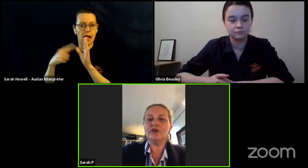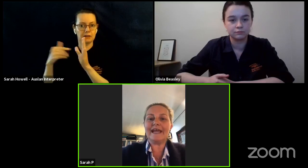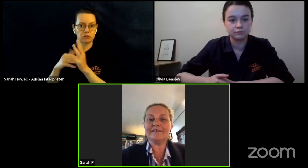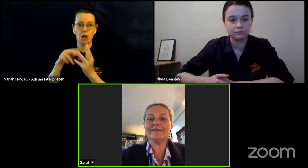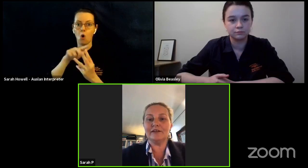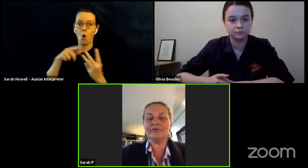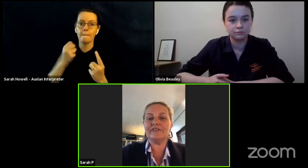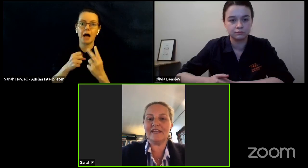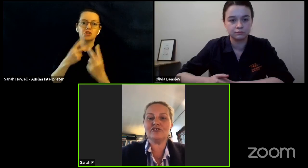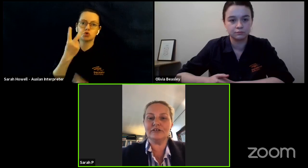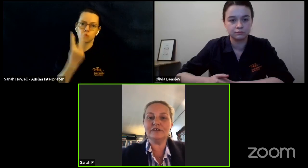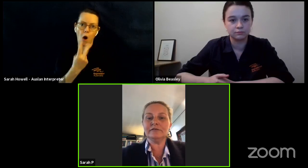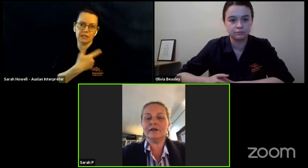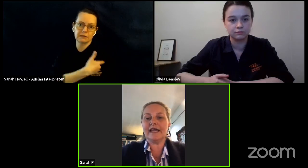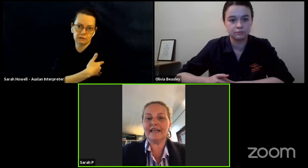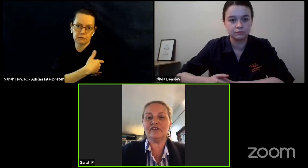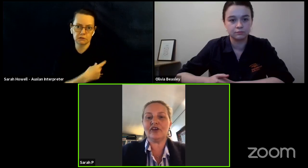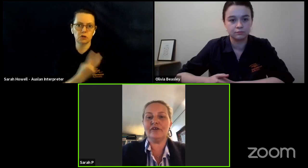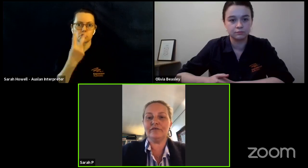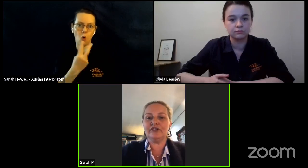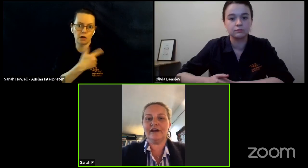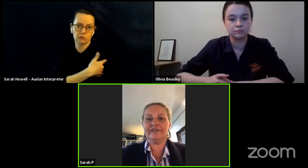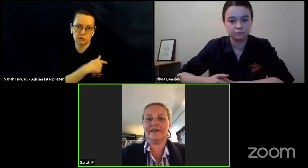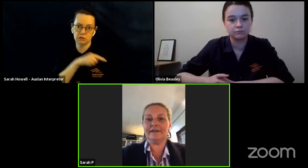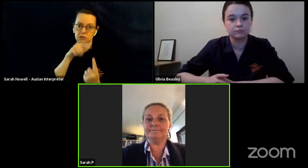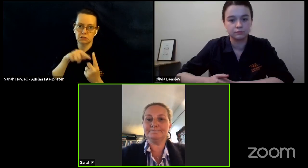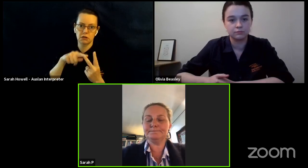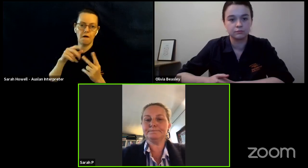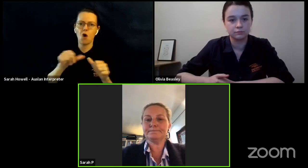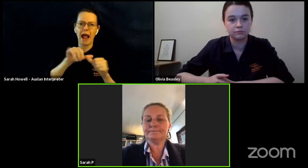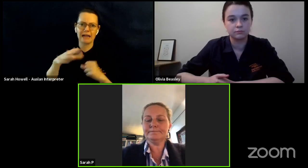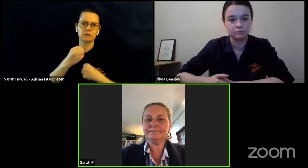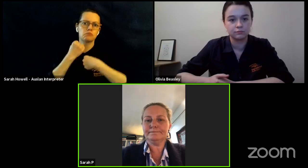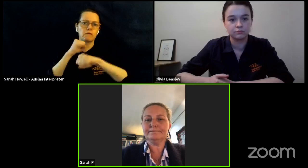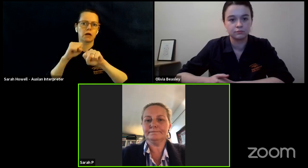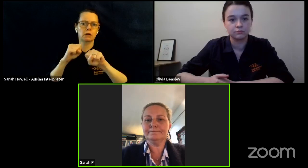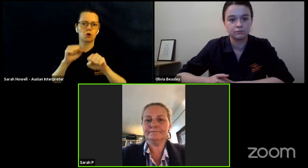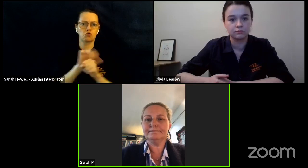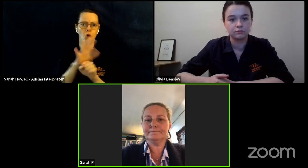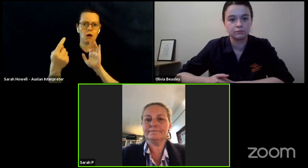give you excellent protection against COVID-19.